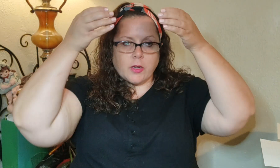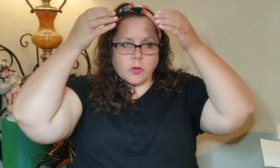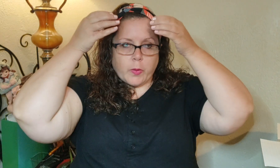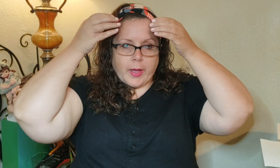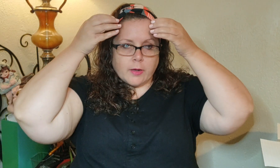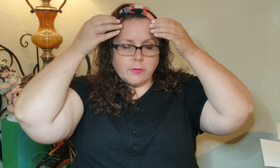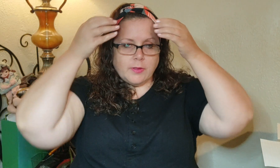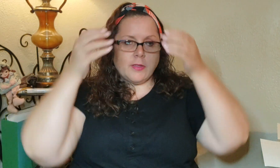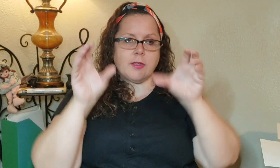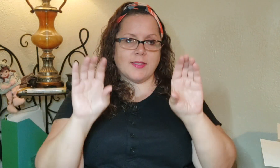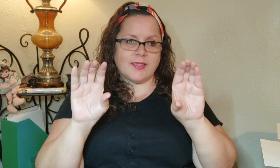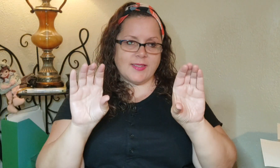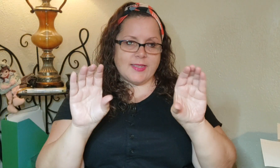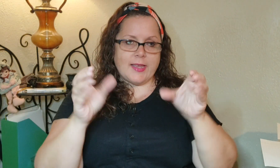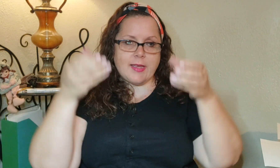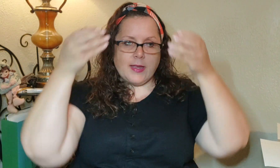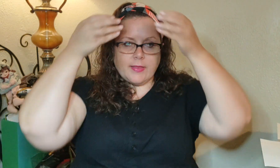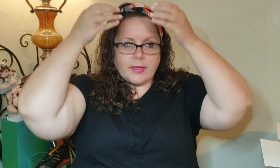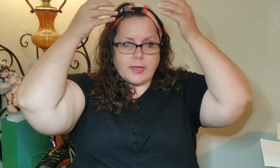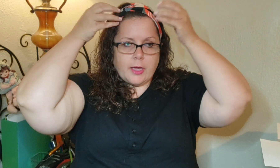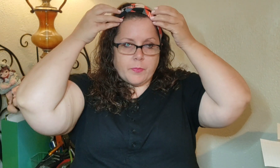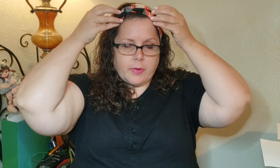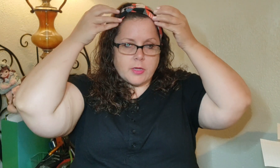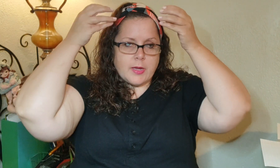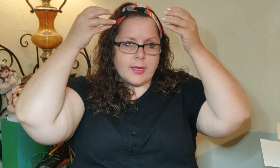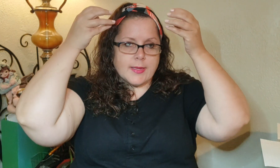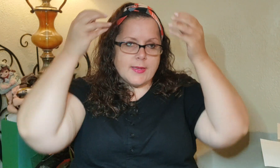And crown is the C, and then up on your head.